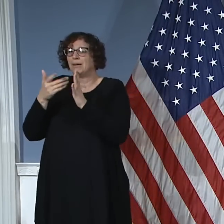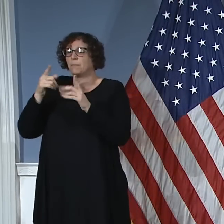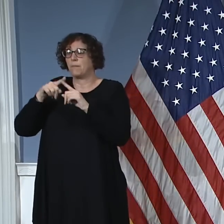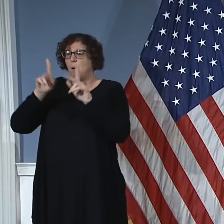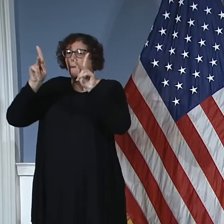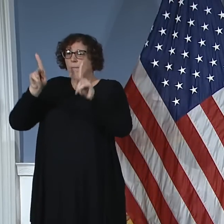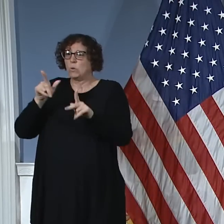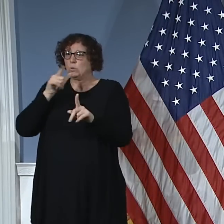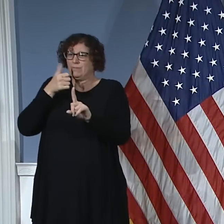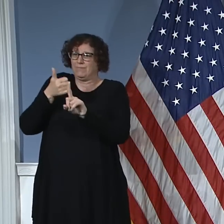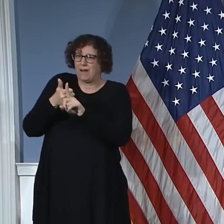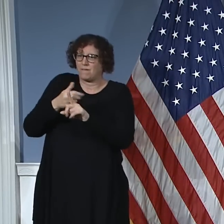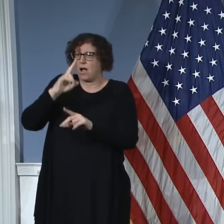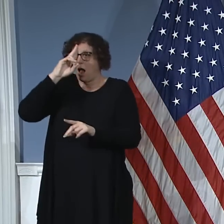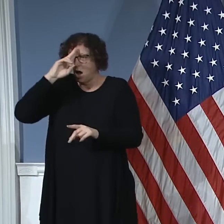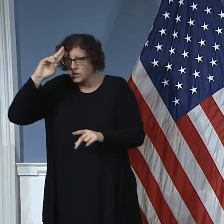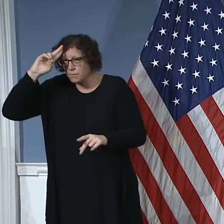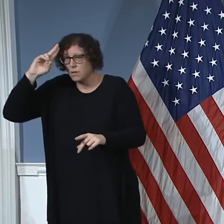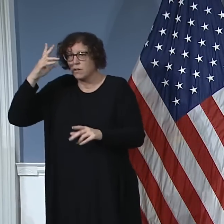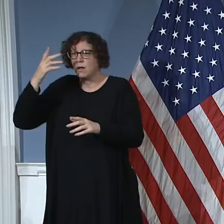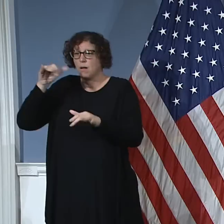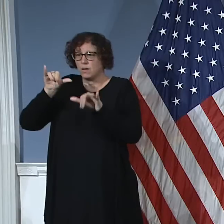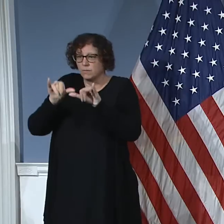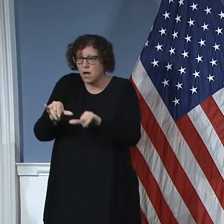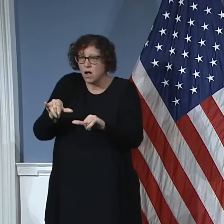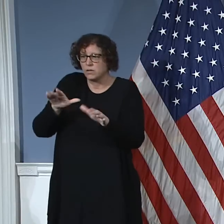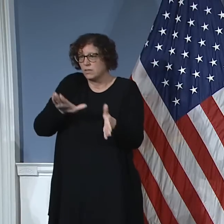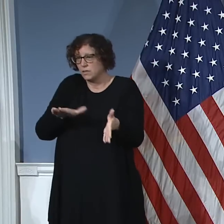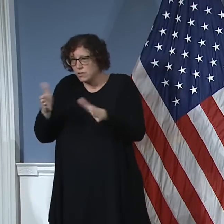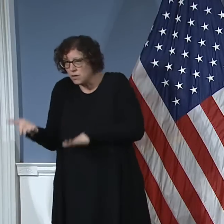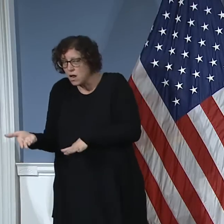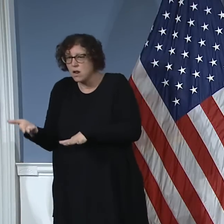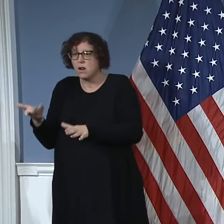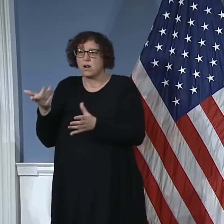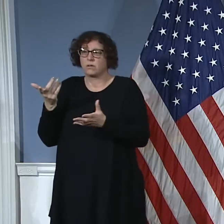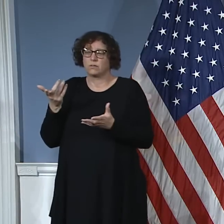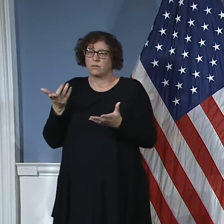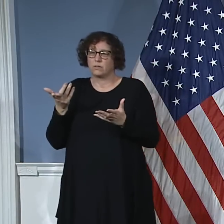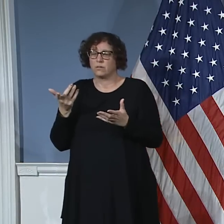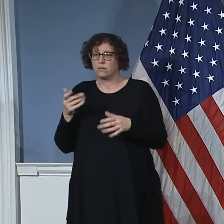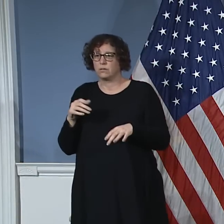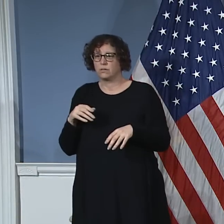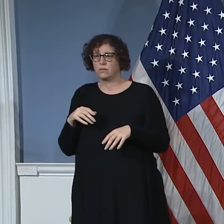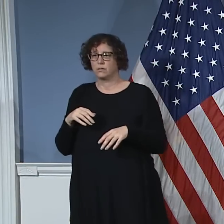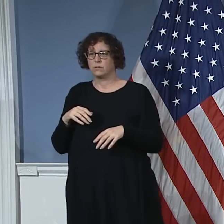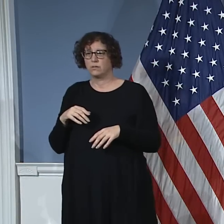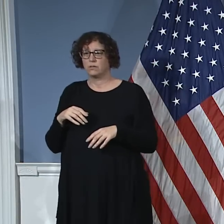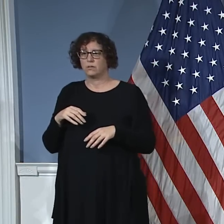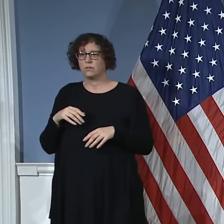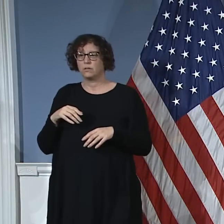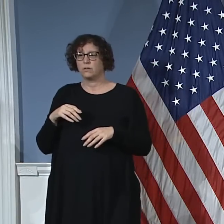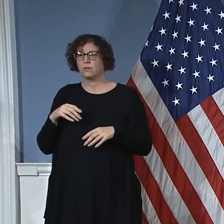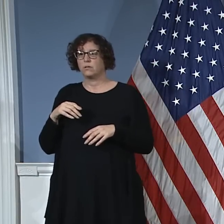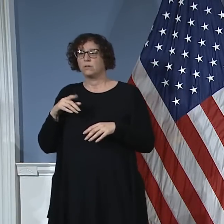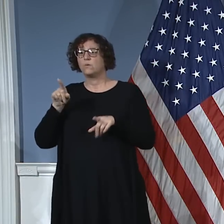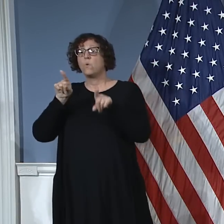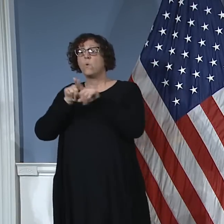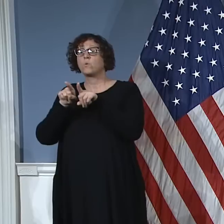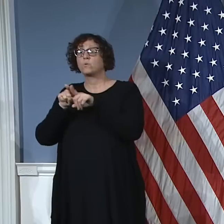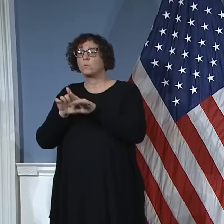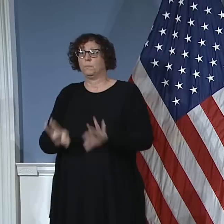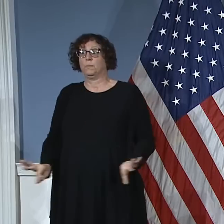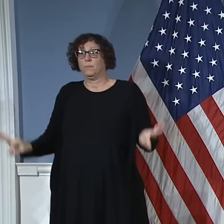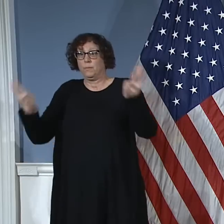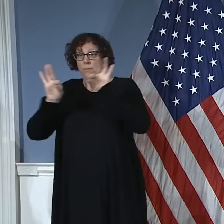of the priorities for testing. But the other thing that we've said over recent press conferences is to relieve pressure on emergency